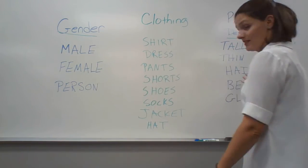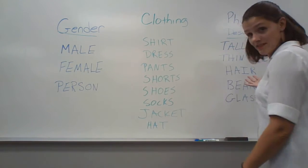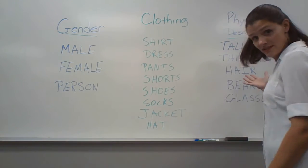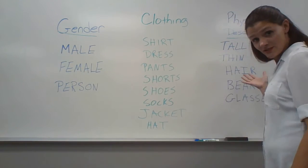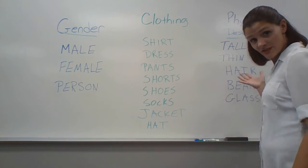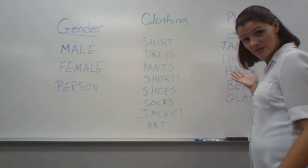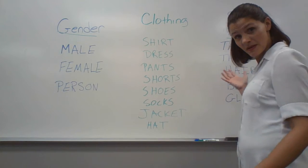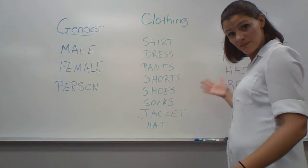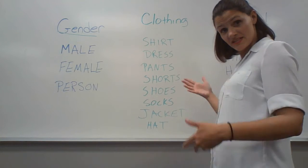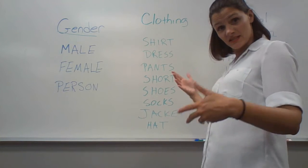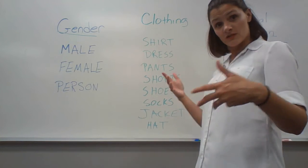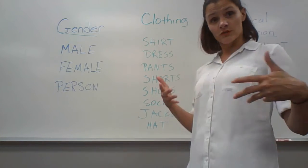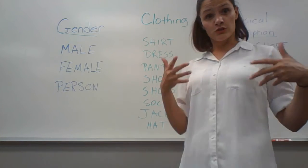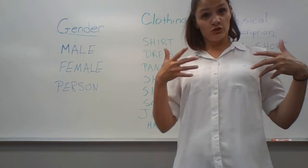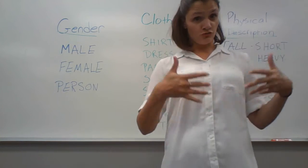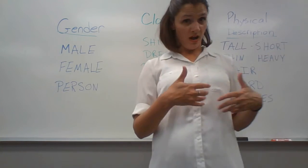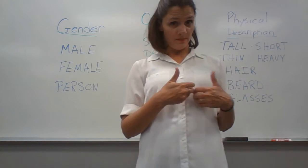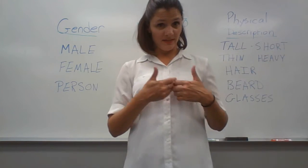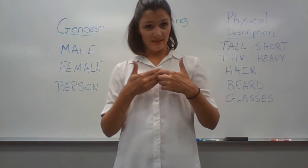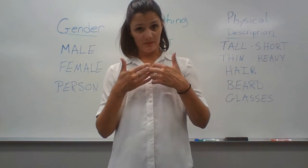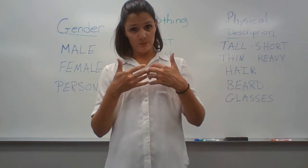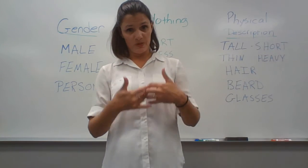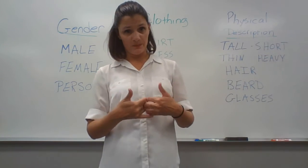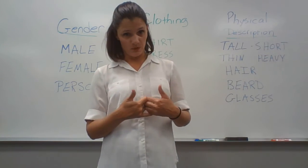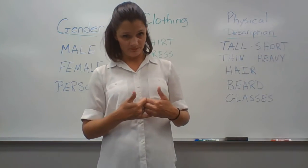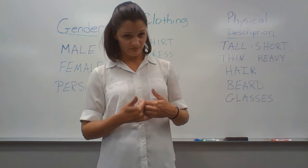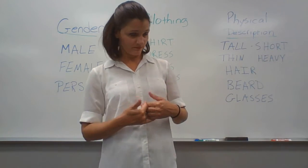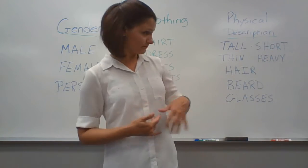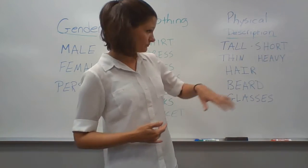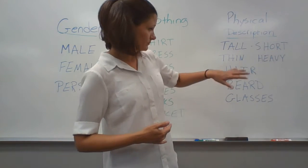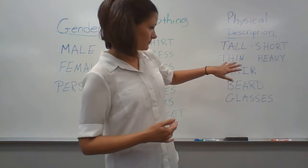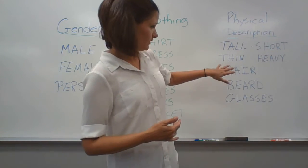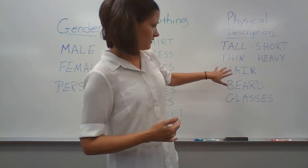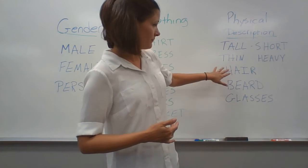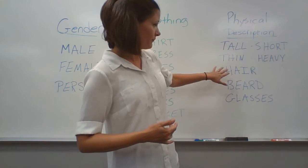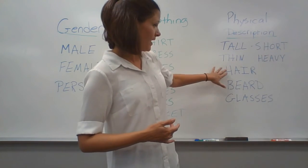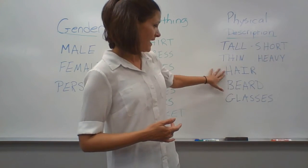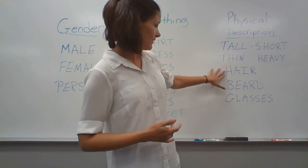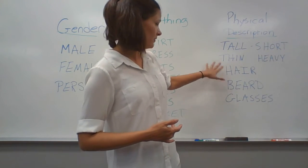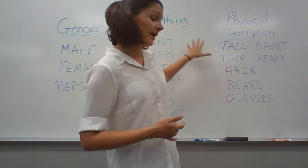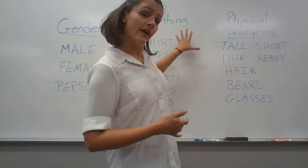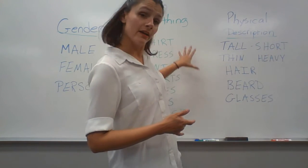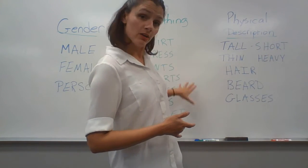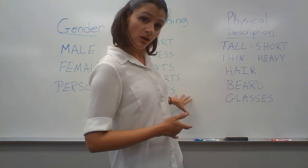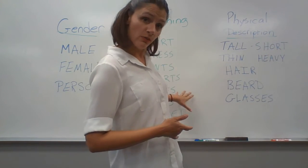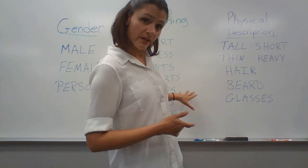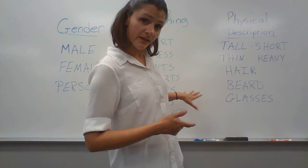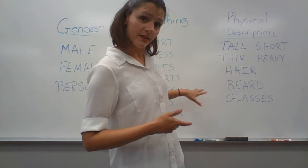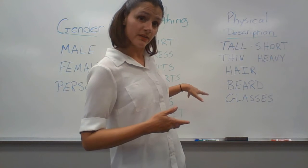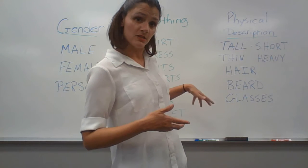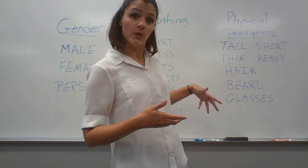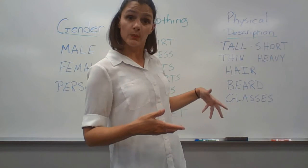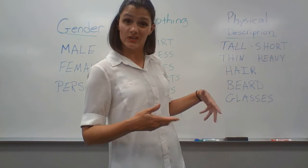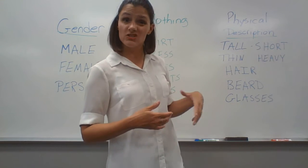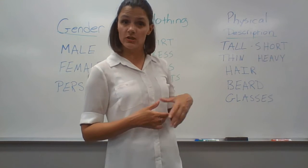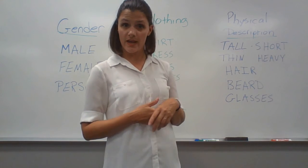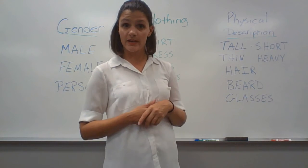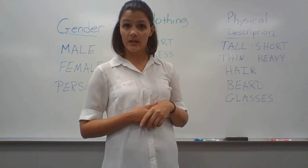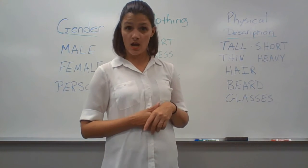these are going to be my basics for describing people. For hair and clothing, at this point we're going to start adding